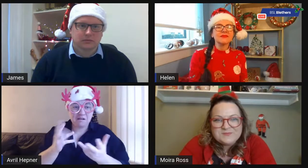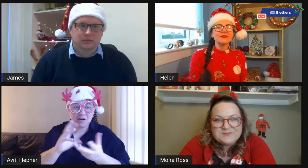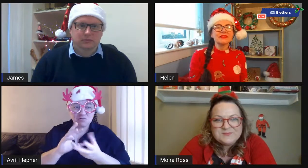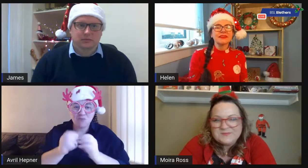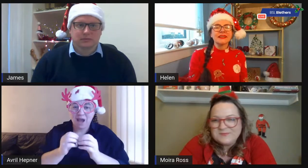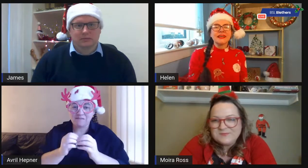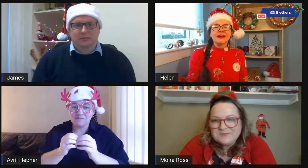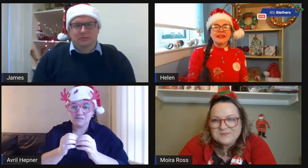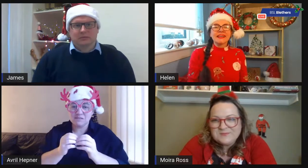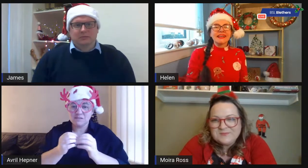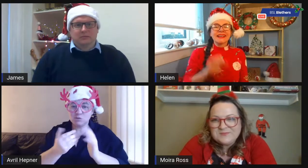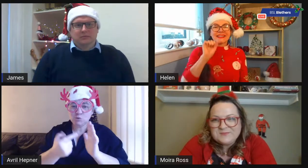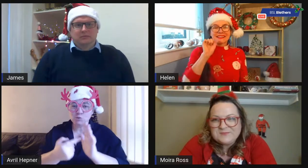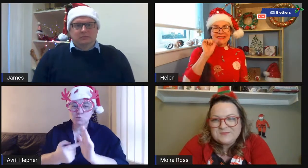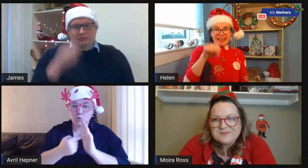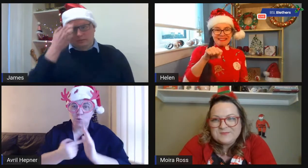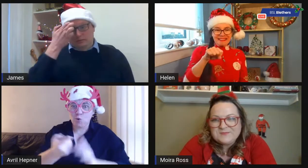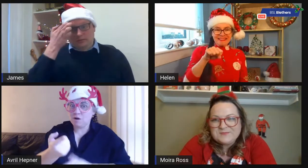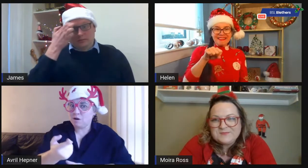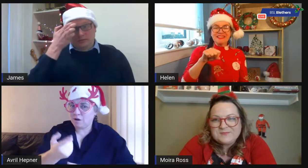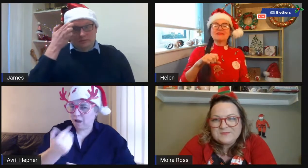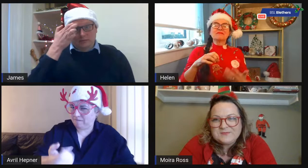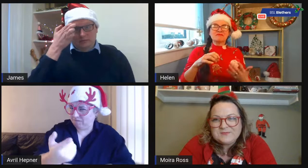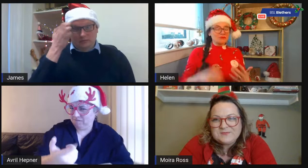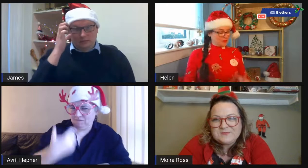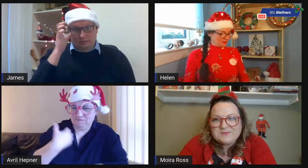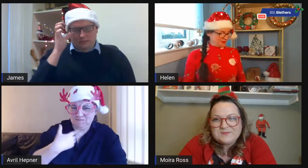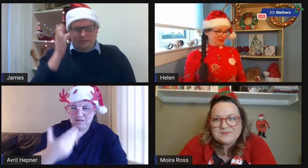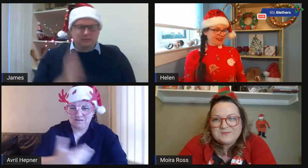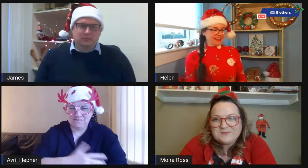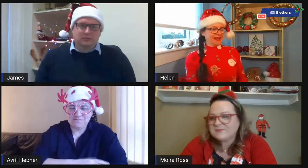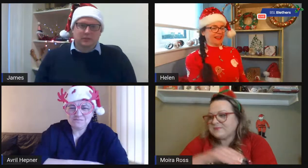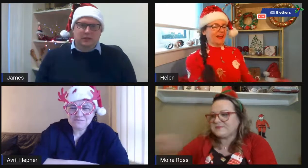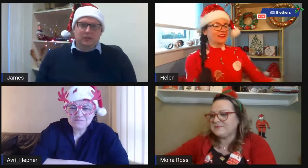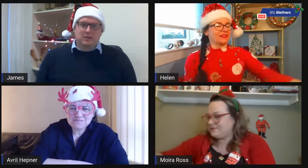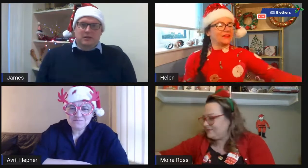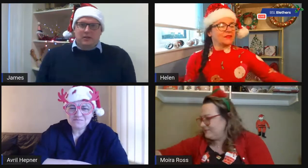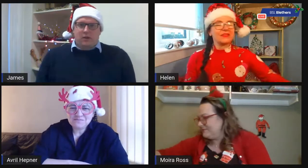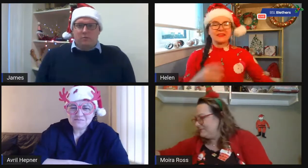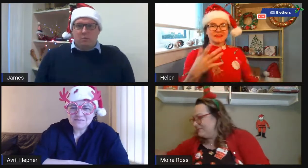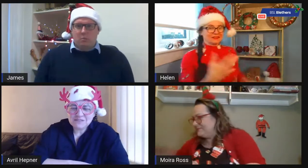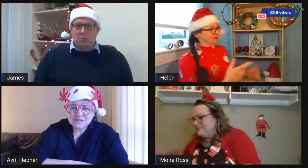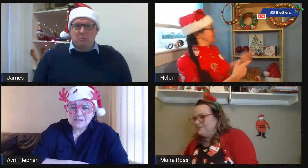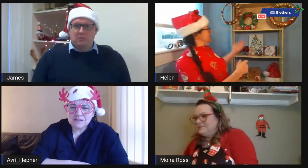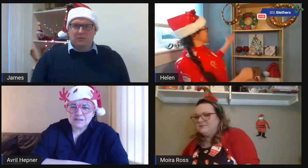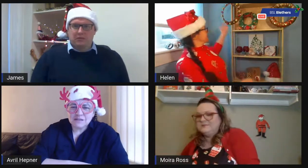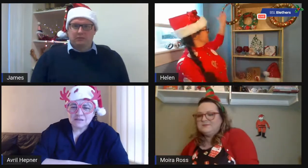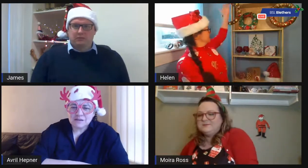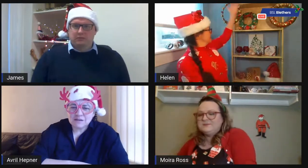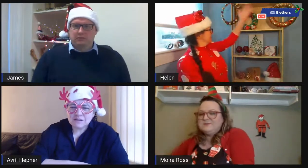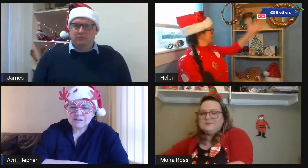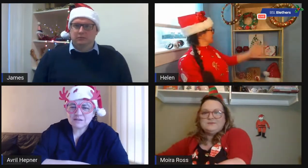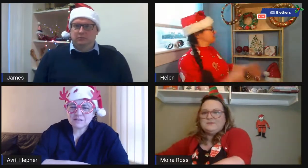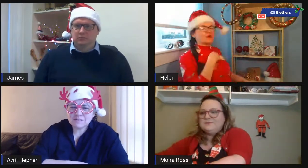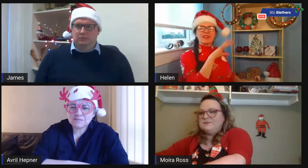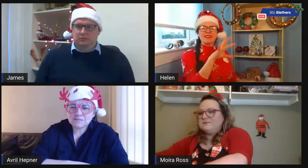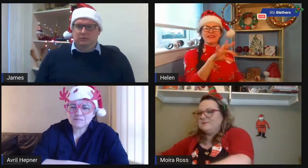Helen, can we come back to you? Any more crafting from our craft queen? Oh, absolutely. Absolutely. Now you can